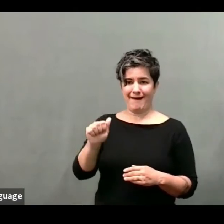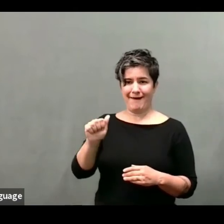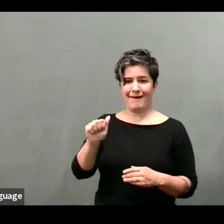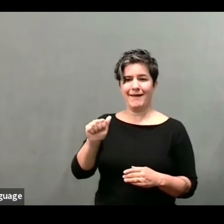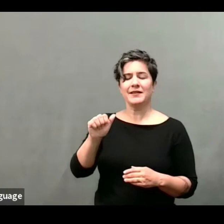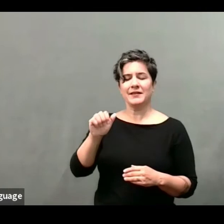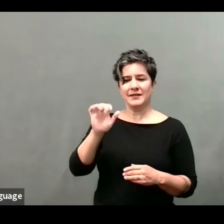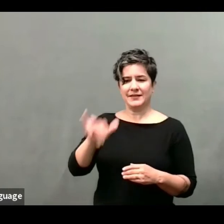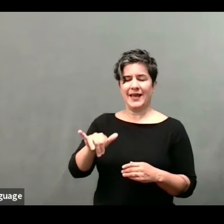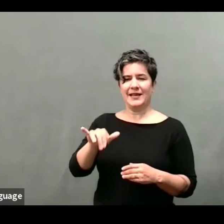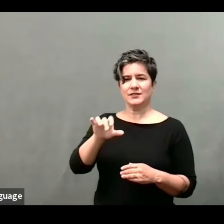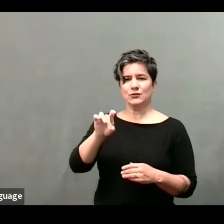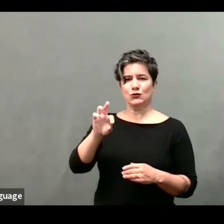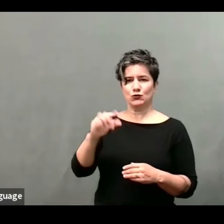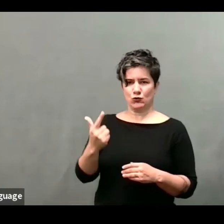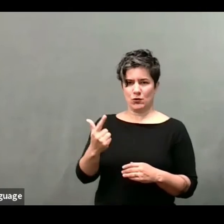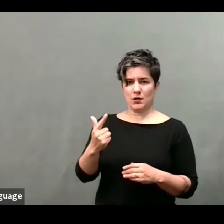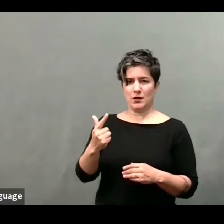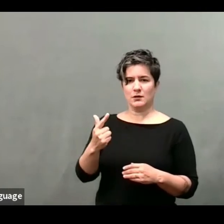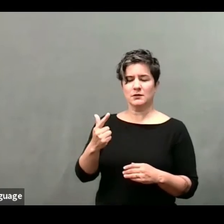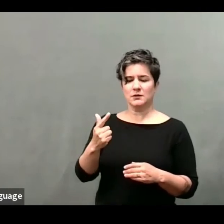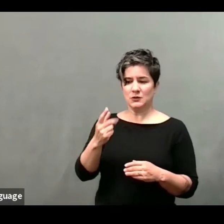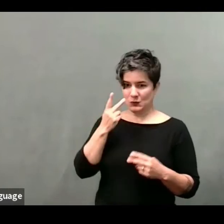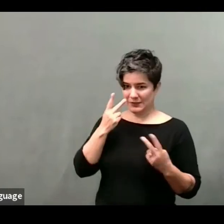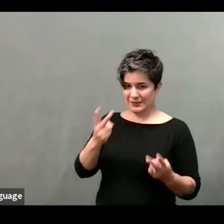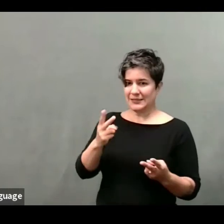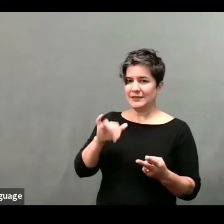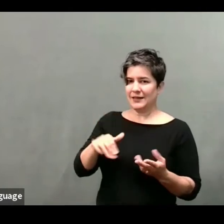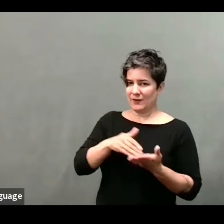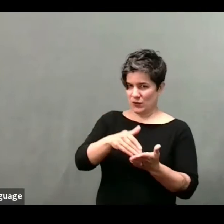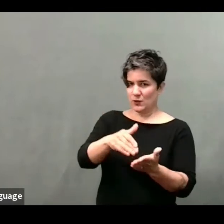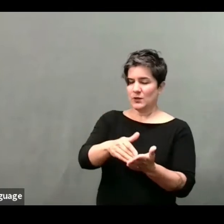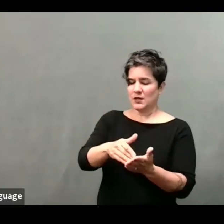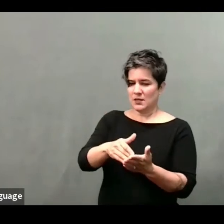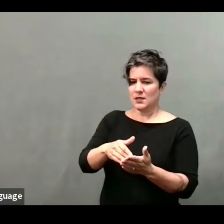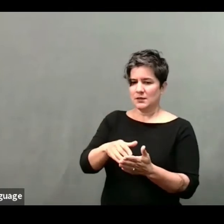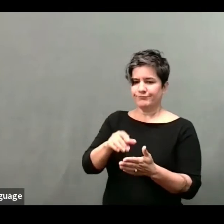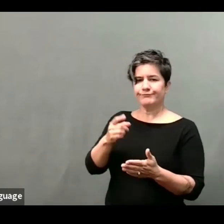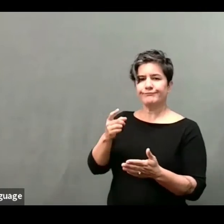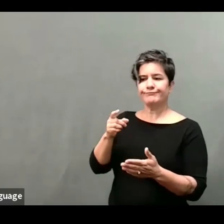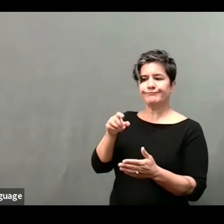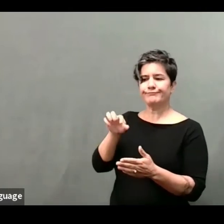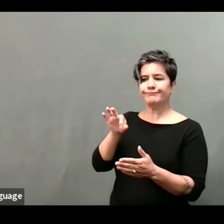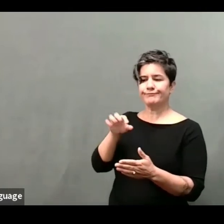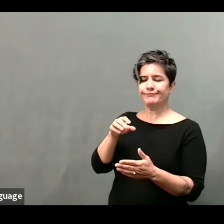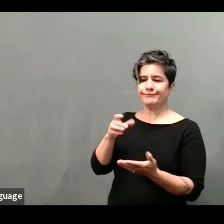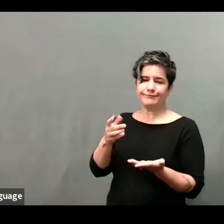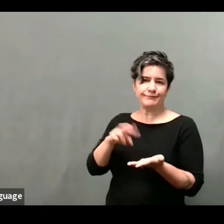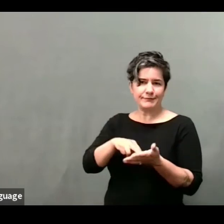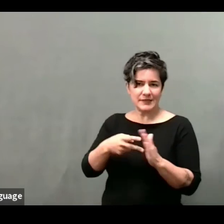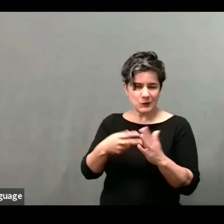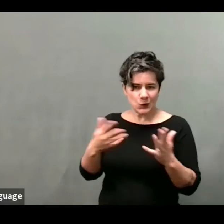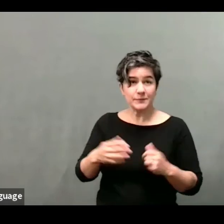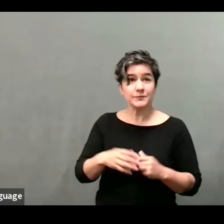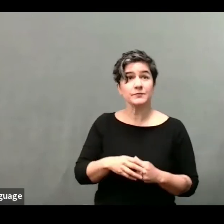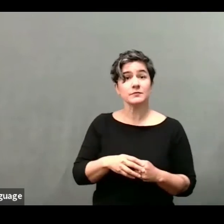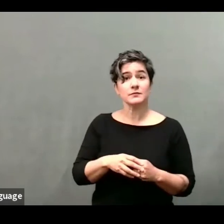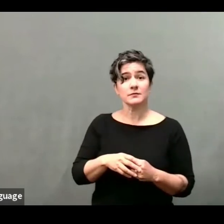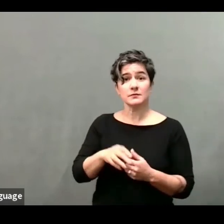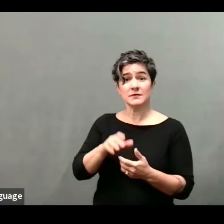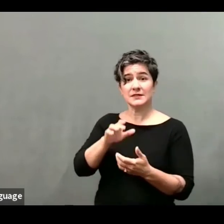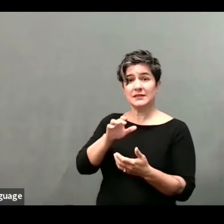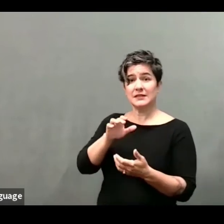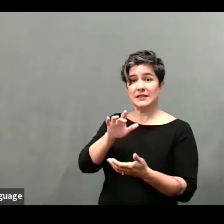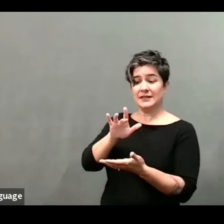alphabet soup, is something that we do see pretty frequently. And all it means is that the